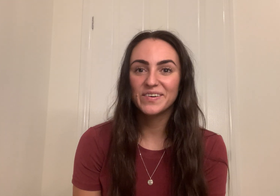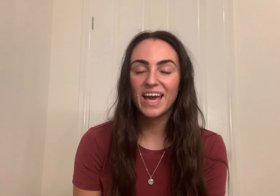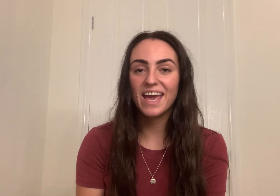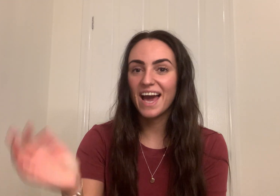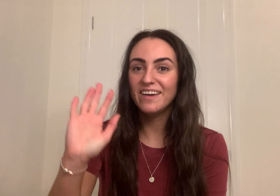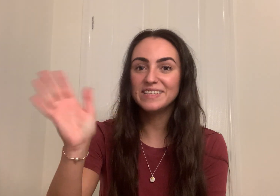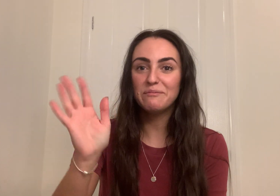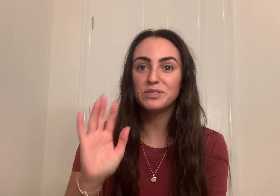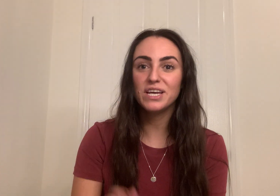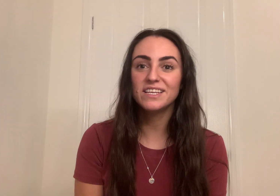Okay, hi reception. So